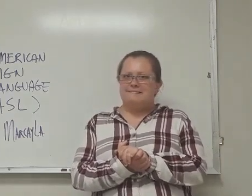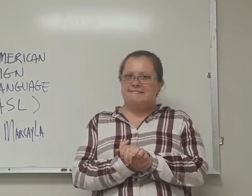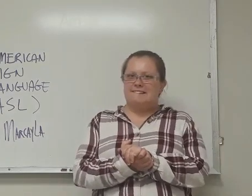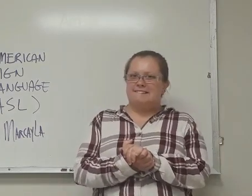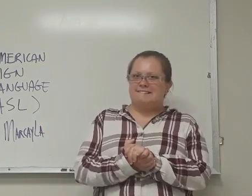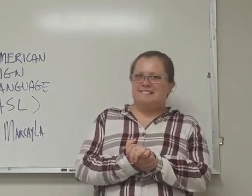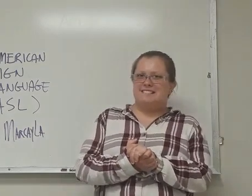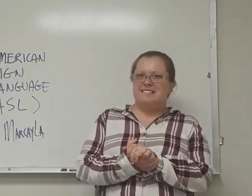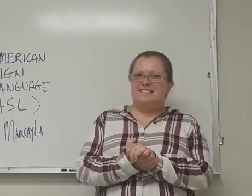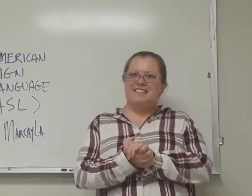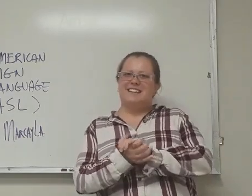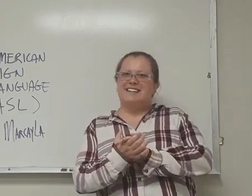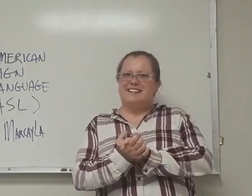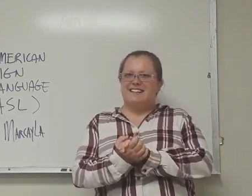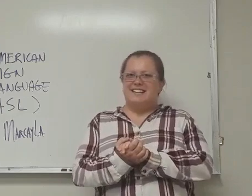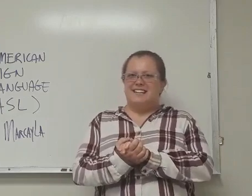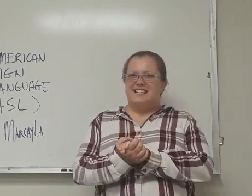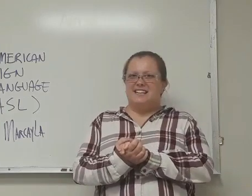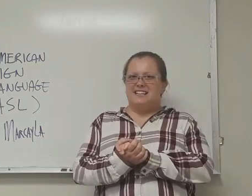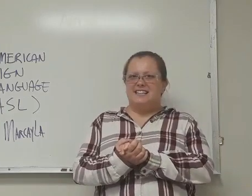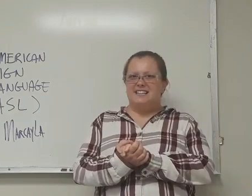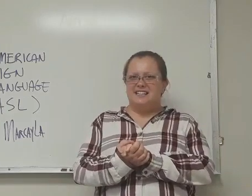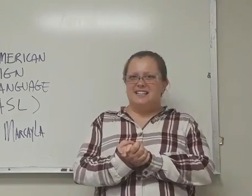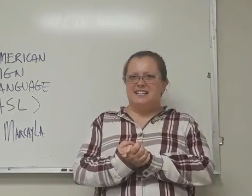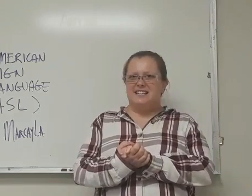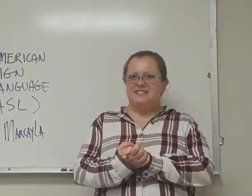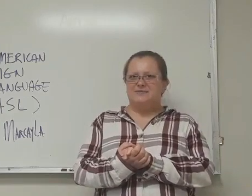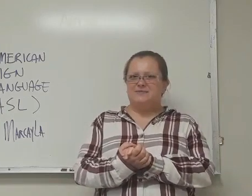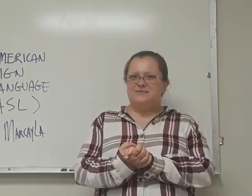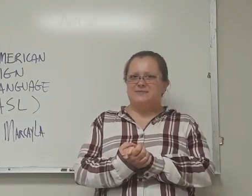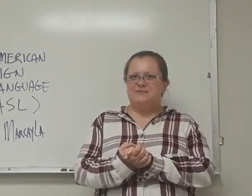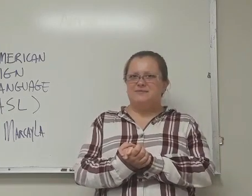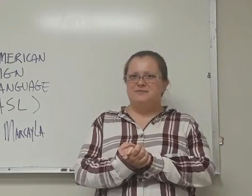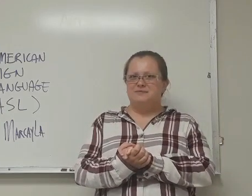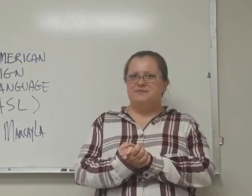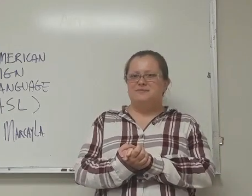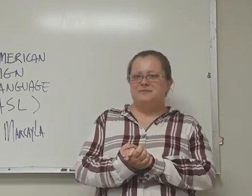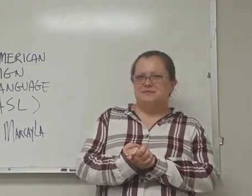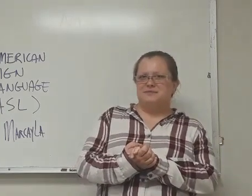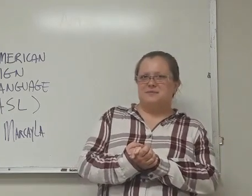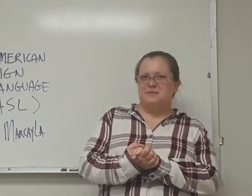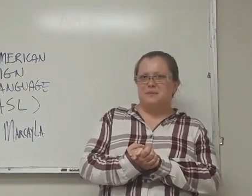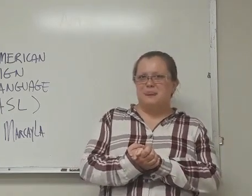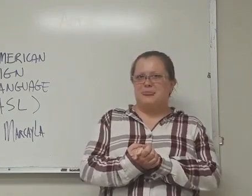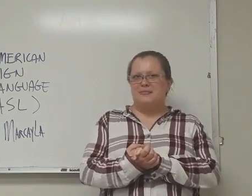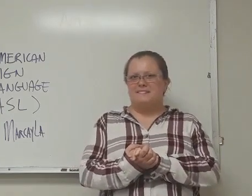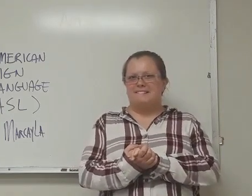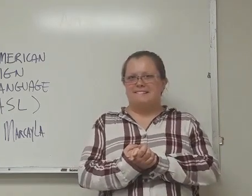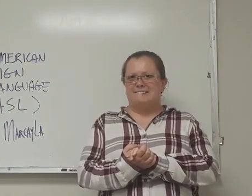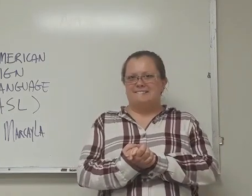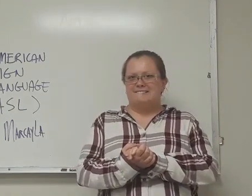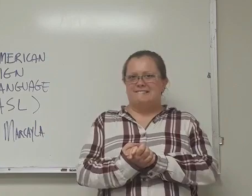in or been following along, we're going to try to do our, as you know, programming right now is going to be virtual, and with this we